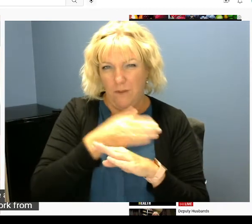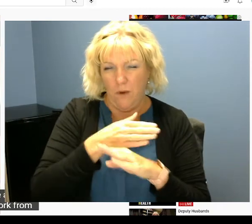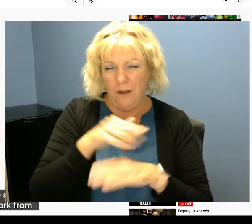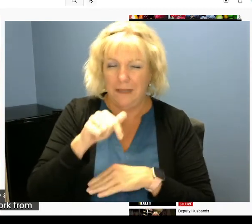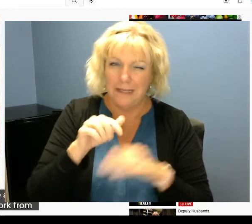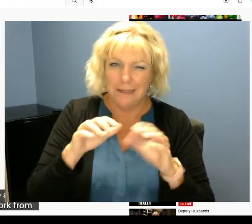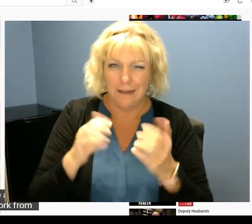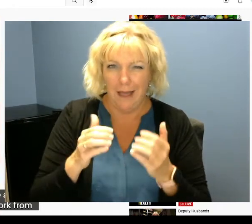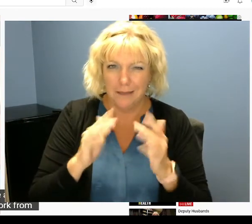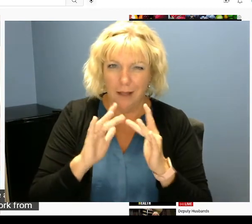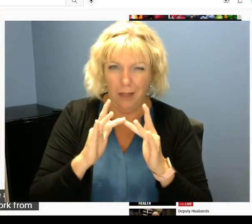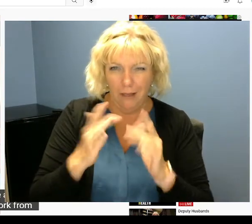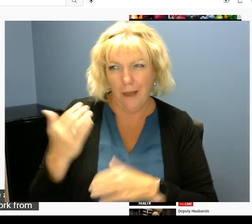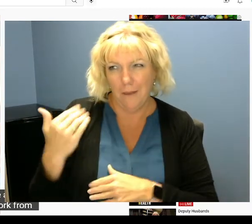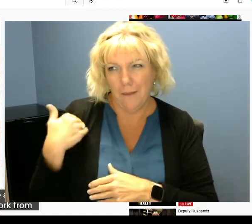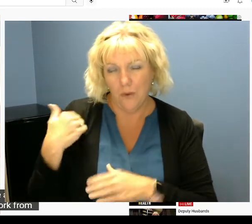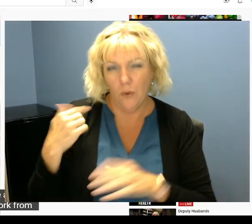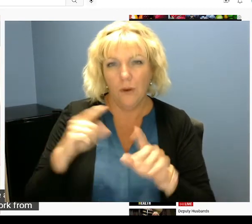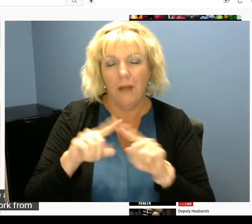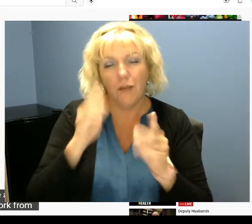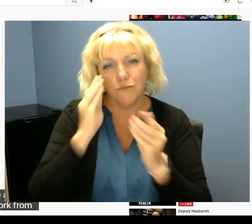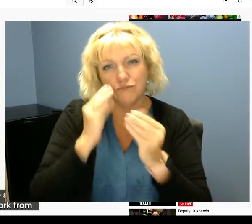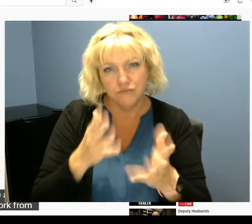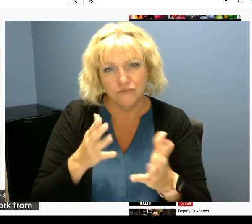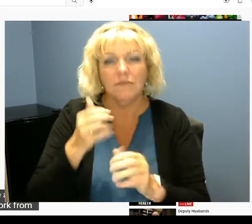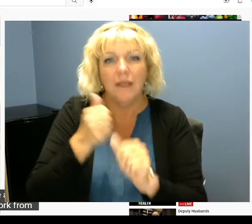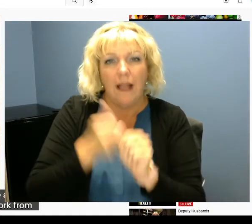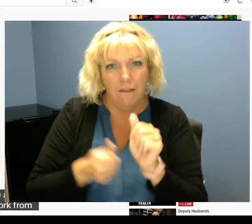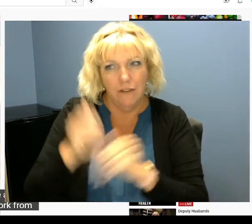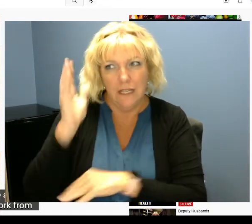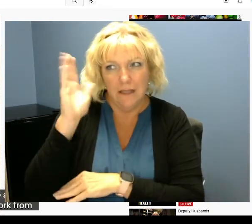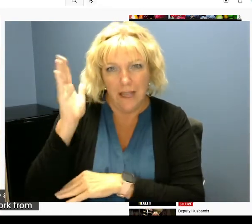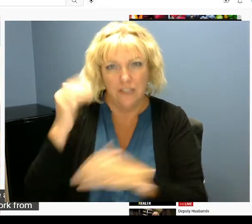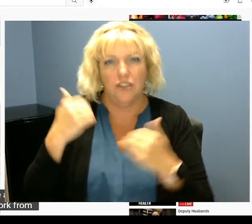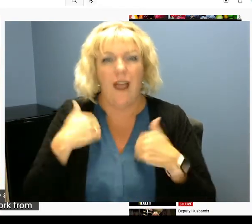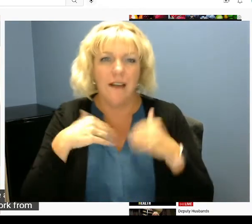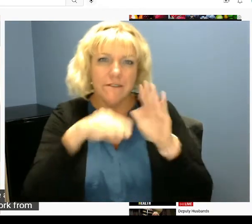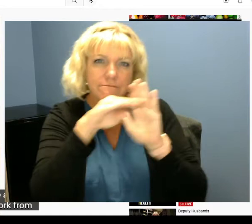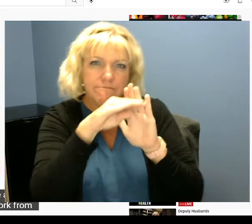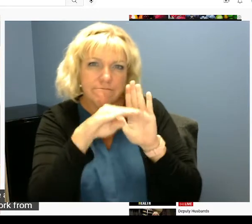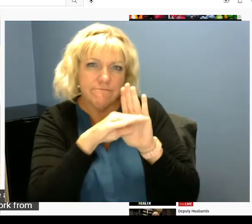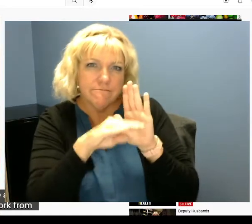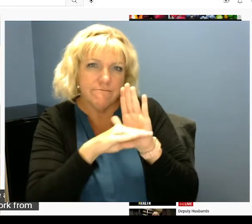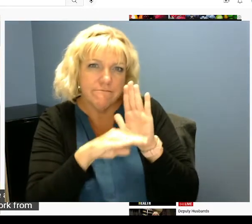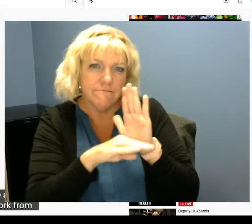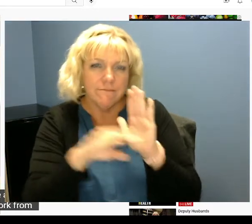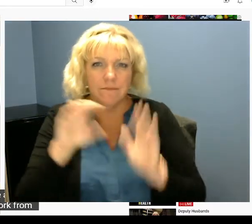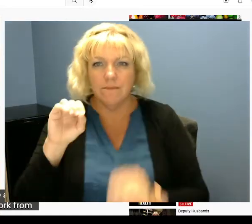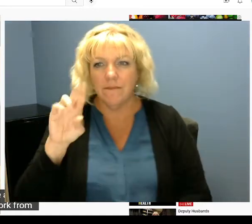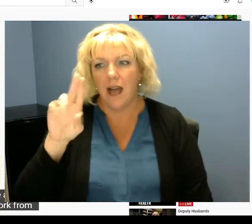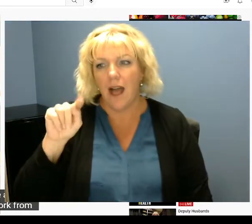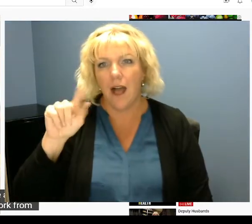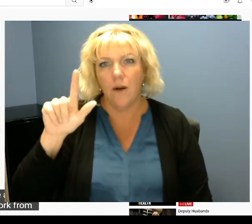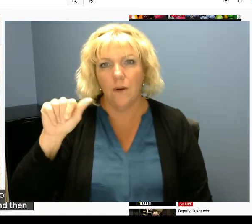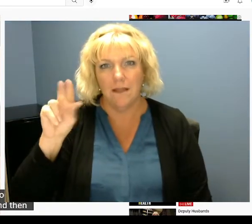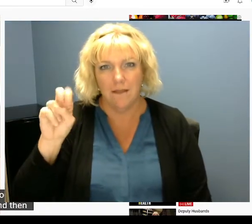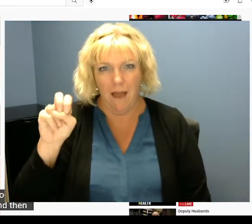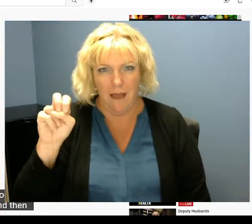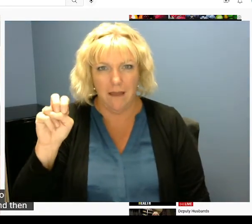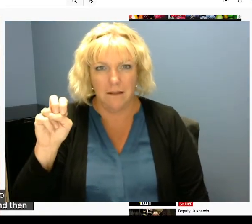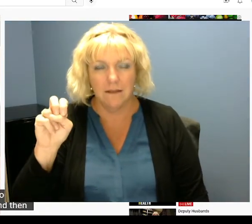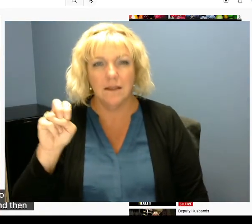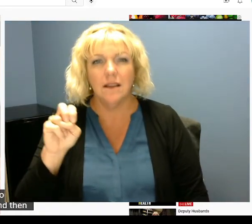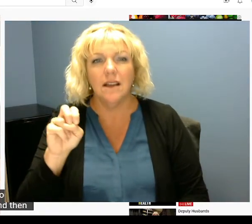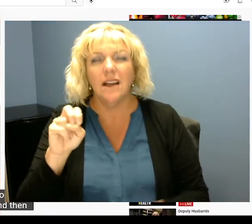mouthful, there's an outline. And the outline provides just kind of a framework from where